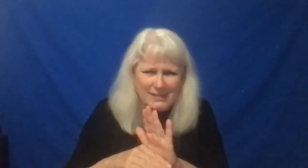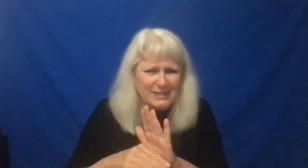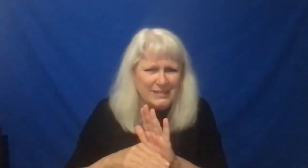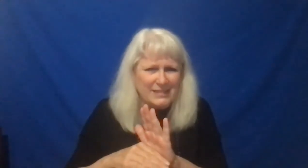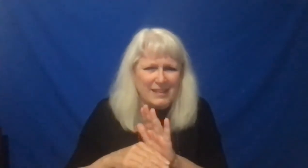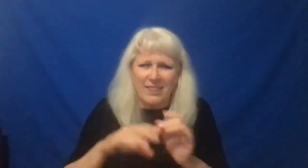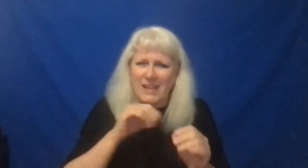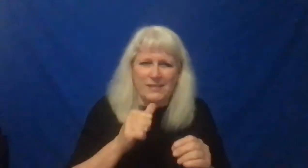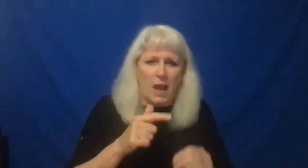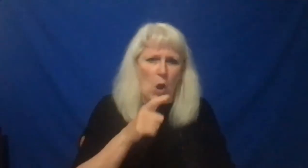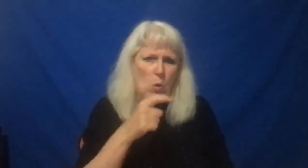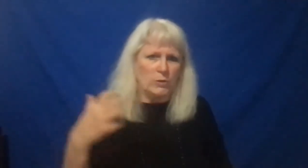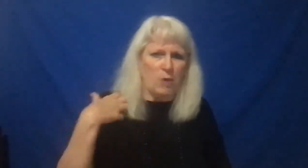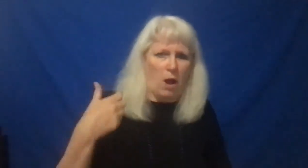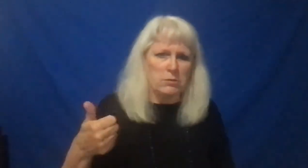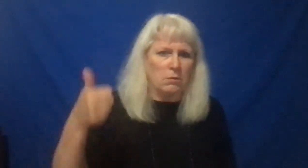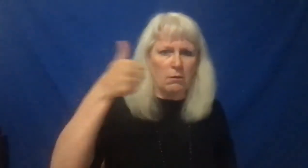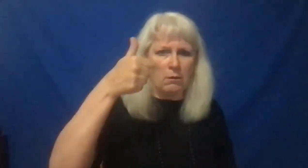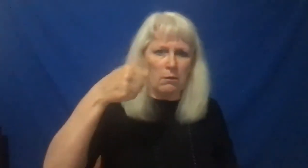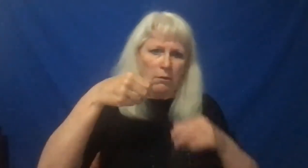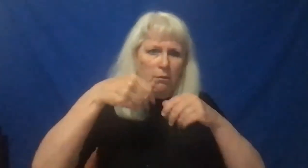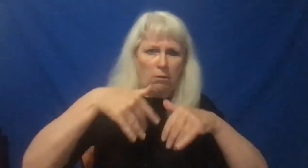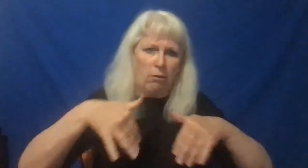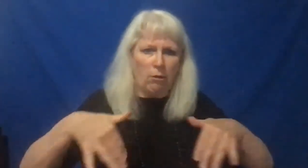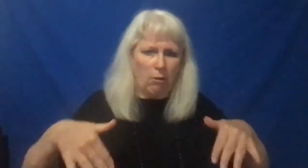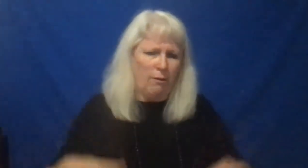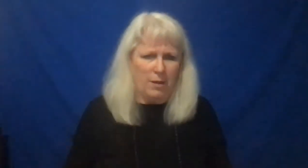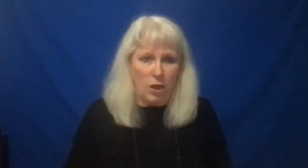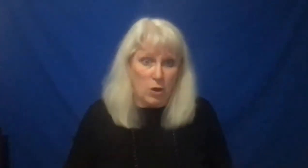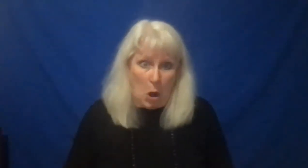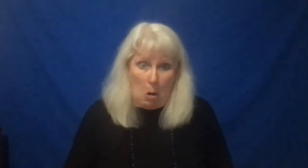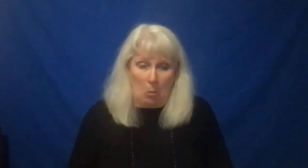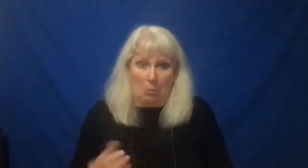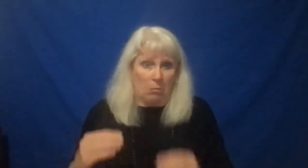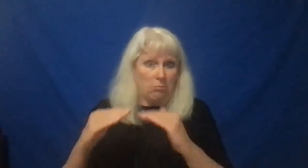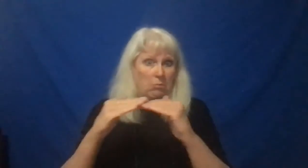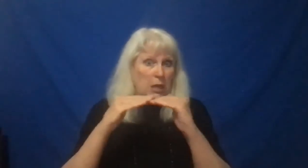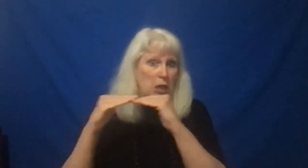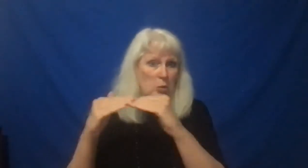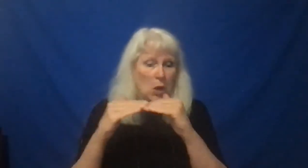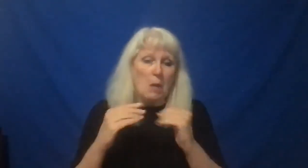different. There's no hierarchy that I can see. There's probably a little bit of it, but not